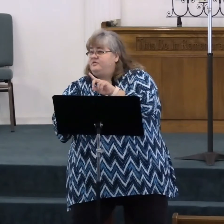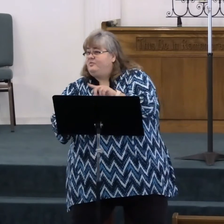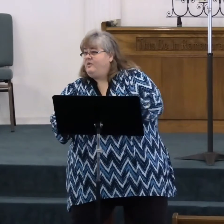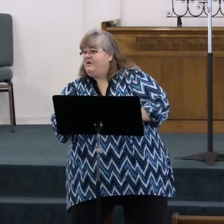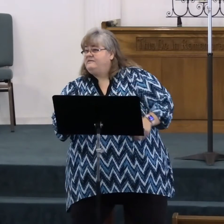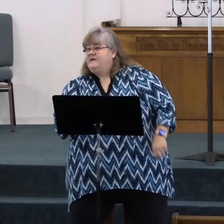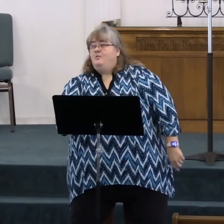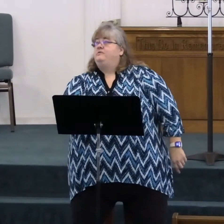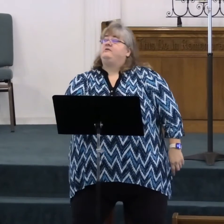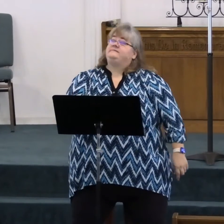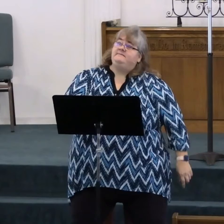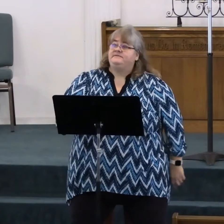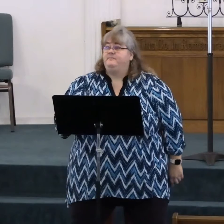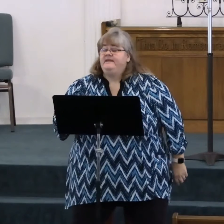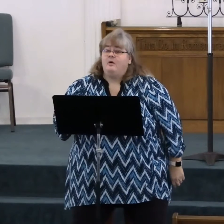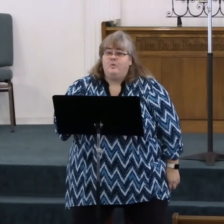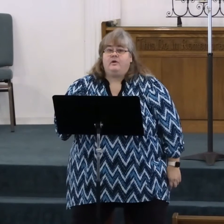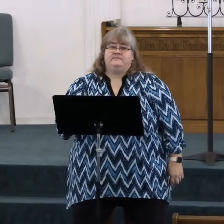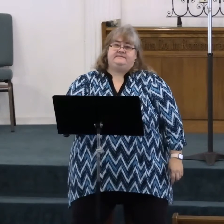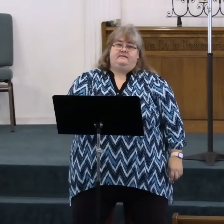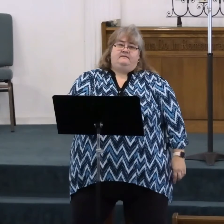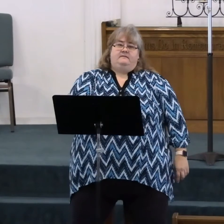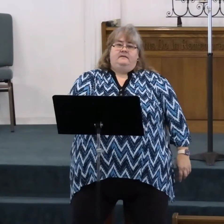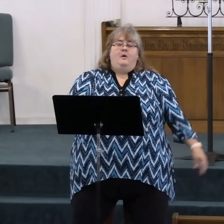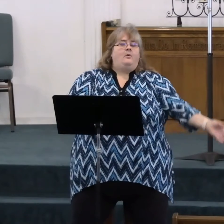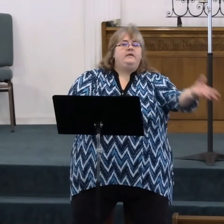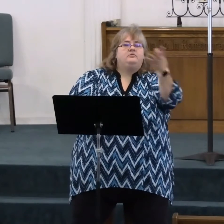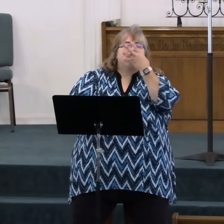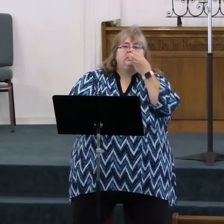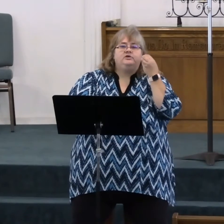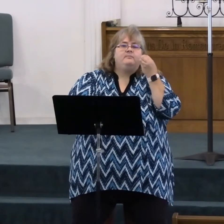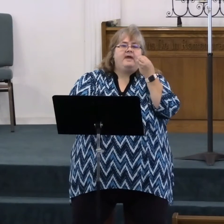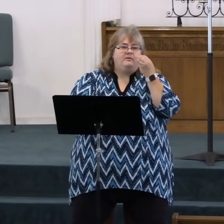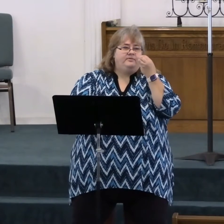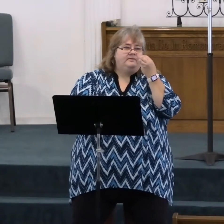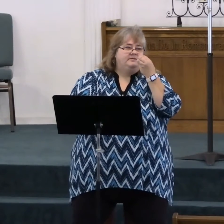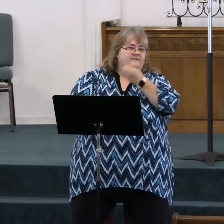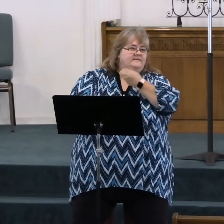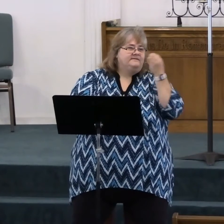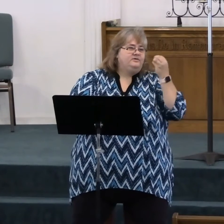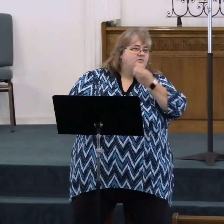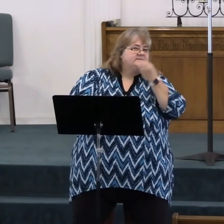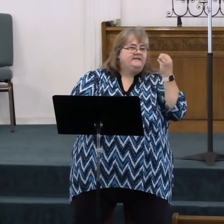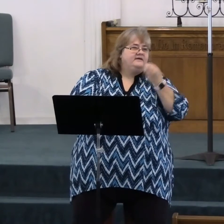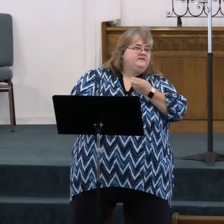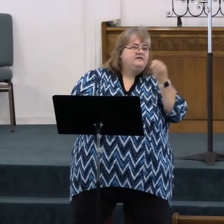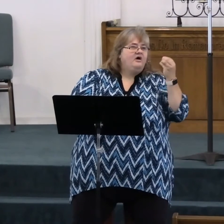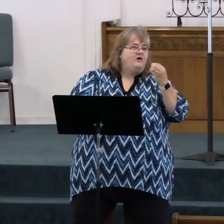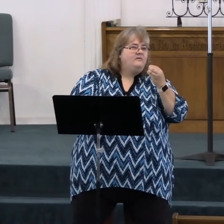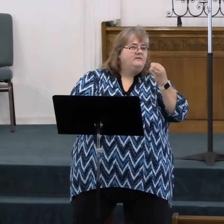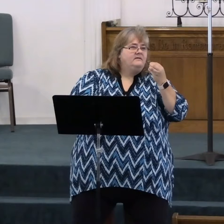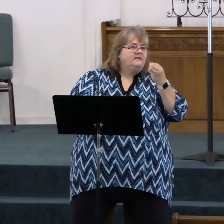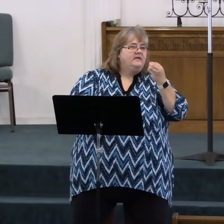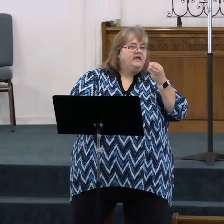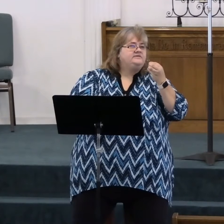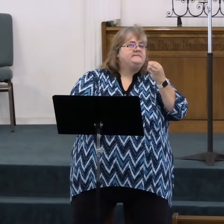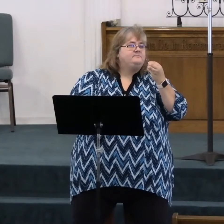you the words when there seems to be no words. Or he will shut your mouth so you don't say nothing at all. You just